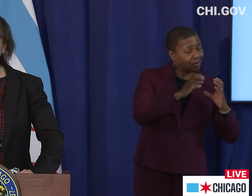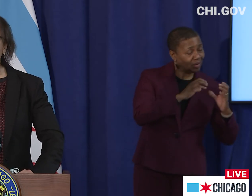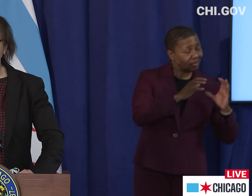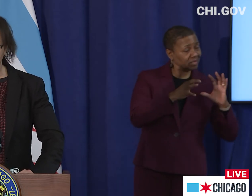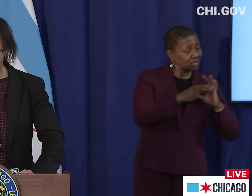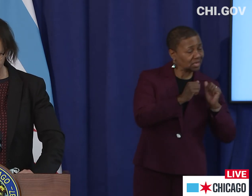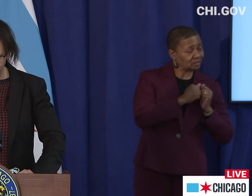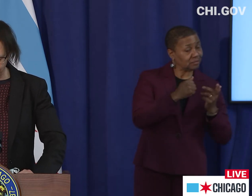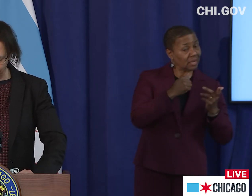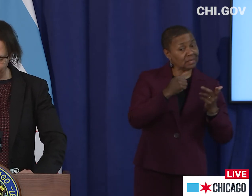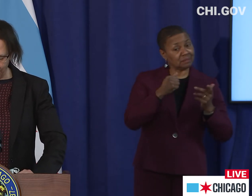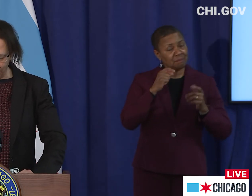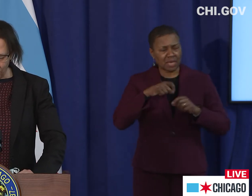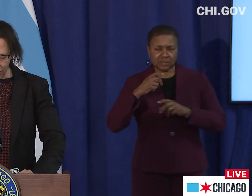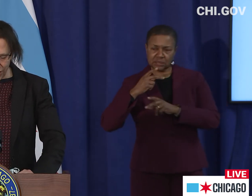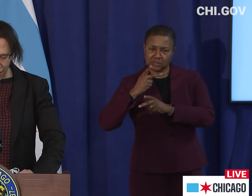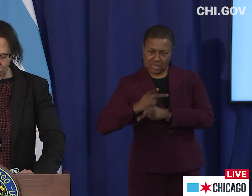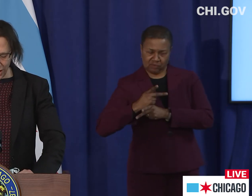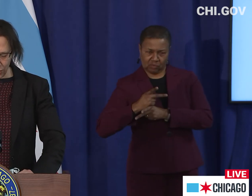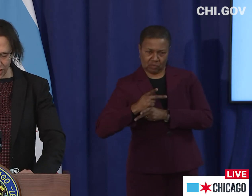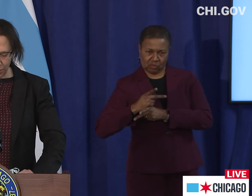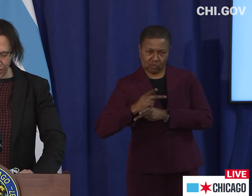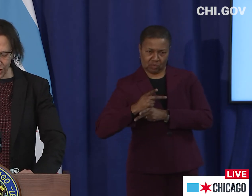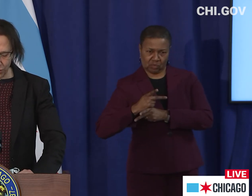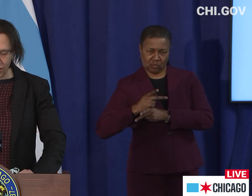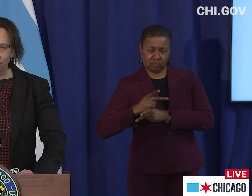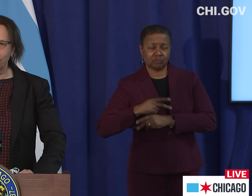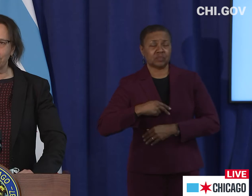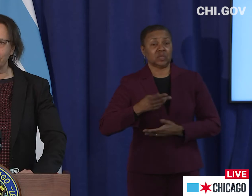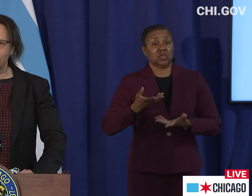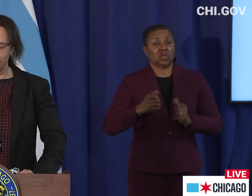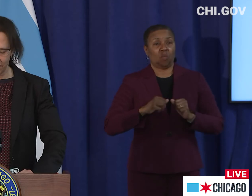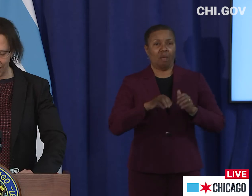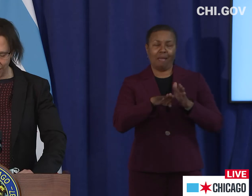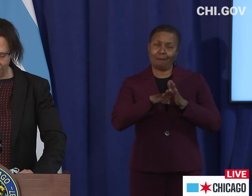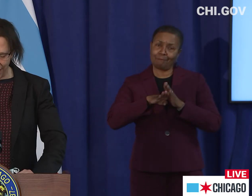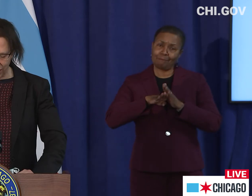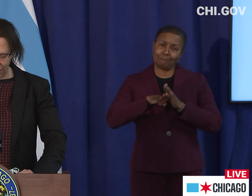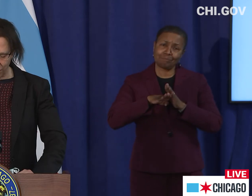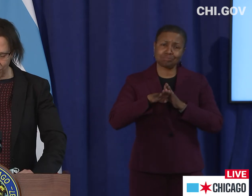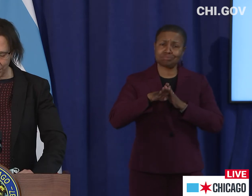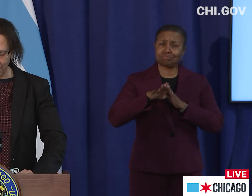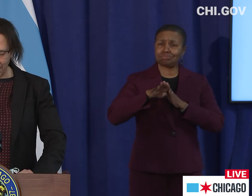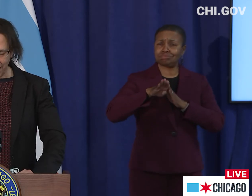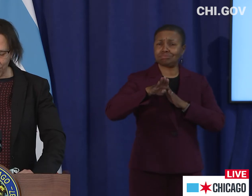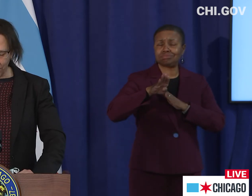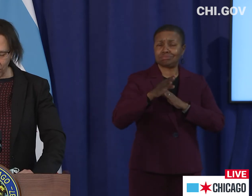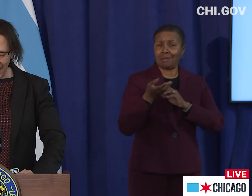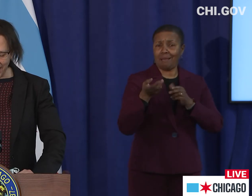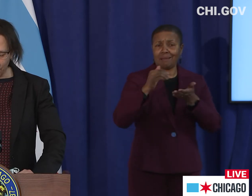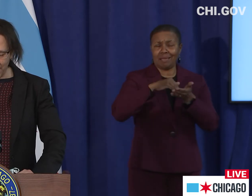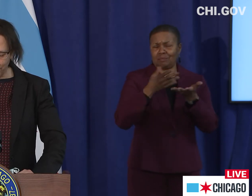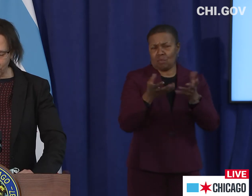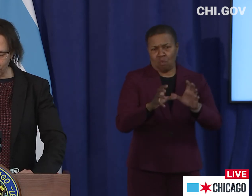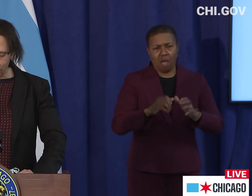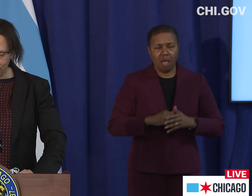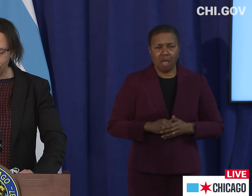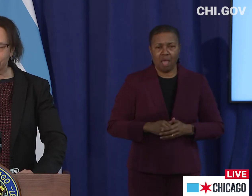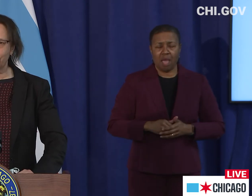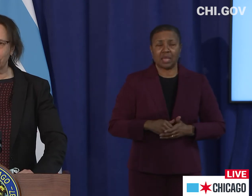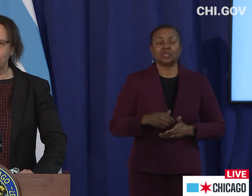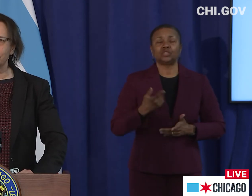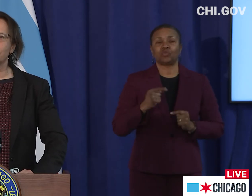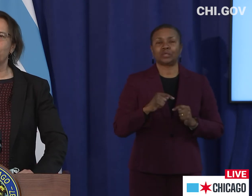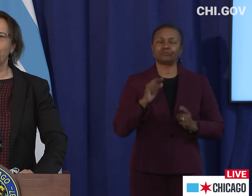connection with caution. We do not want to experience resurgences in infection, and we are glad to be able to